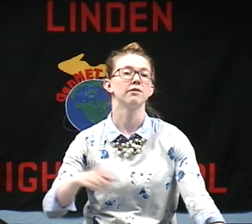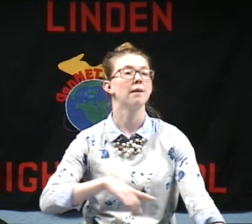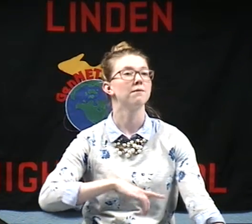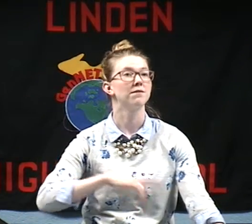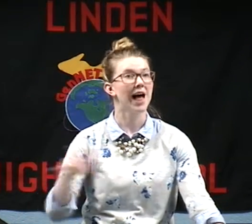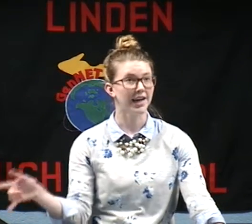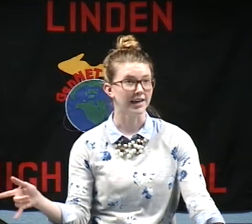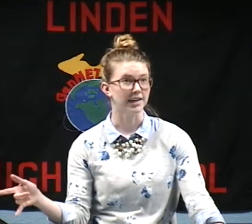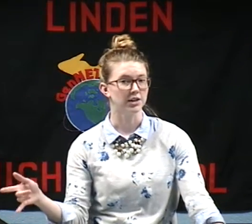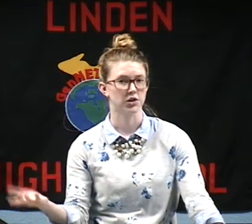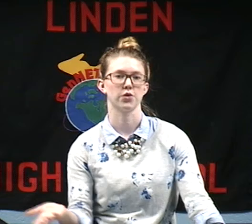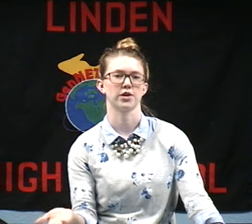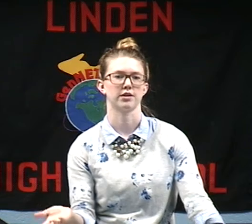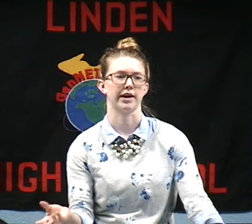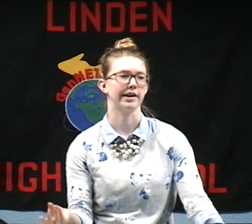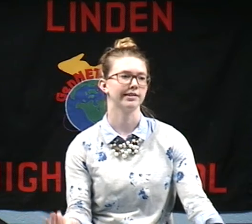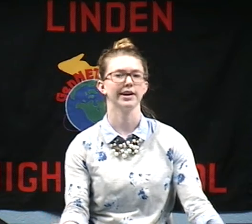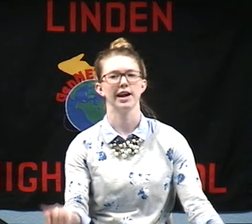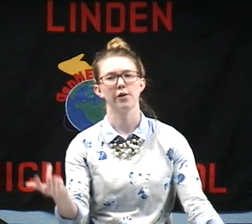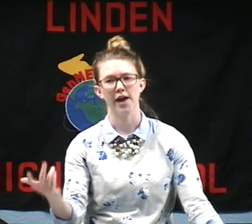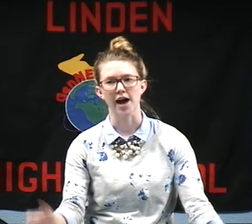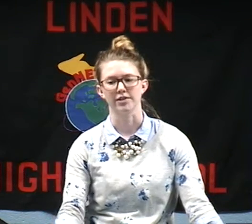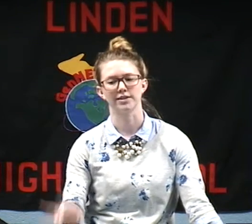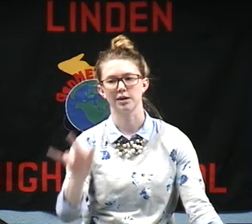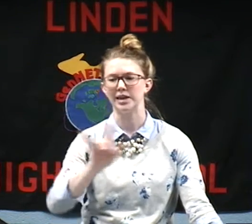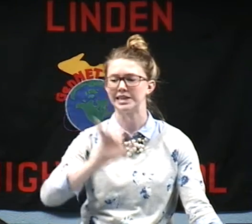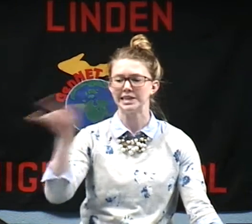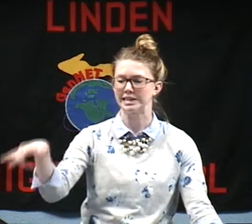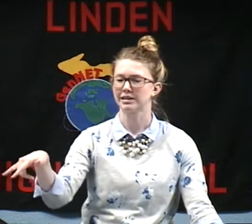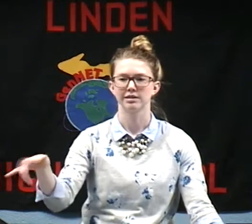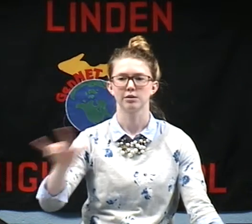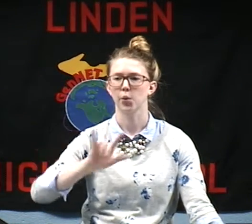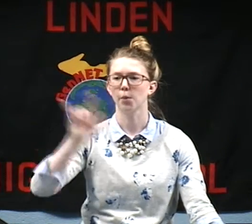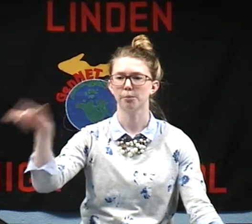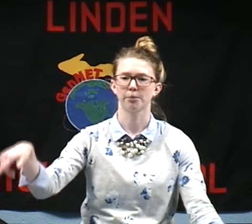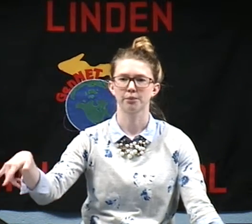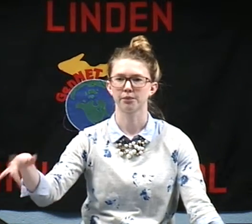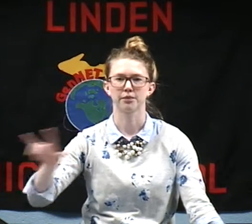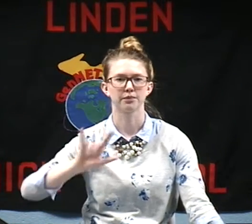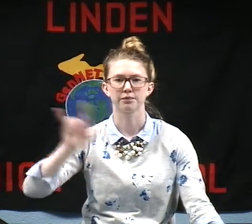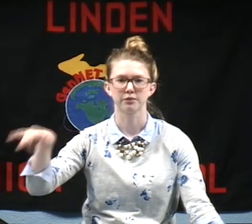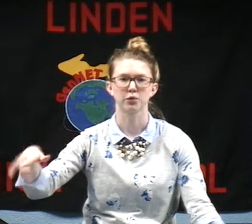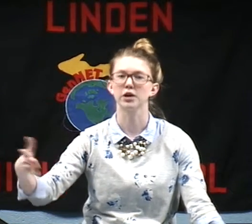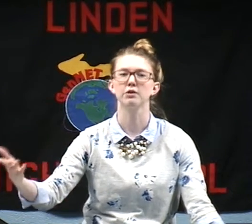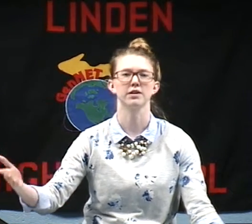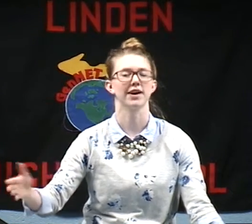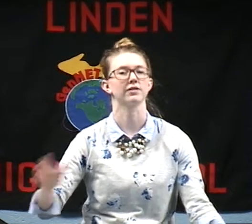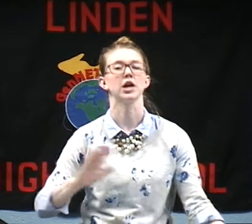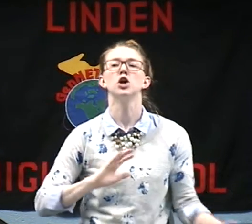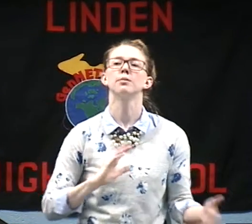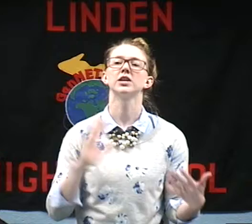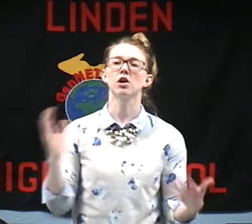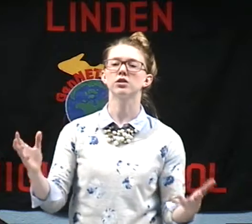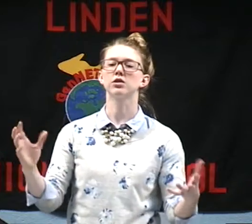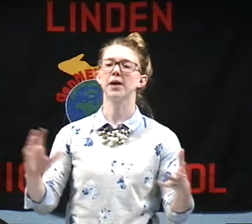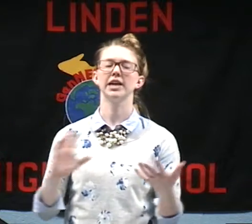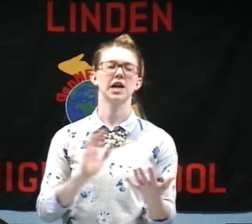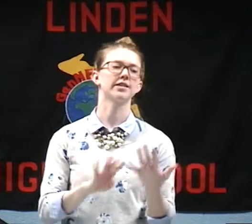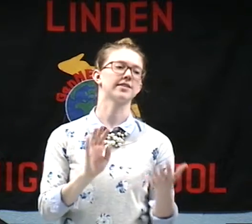I'm flying to North Carolina, it's like an hour and a half. That's going to be whoop, really, really fast flight. But it's also depending on the